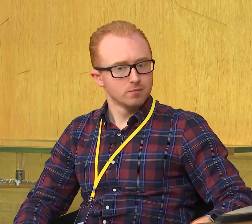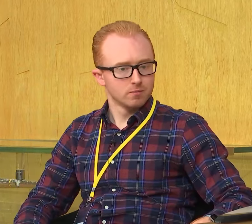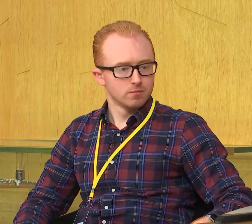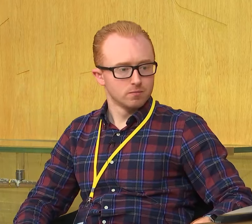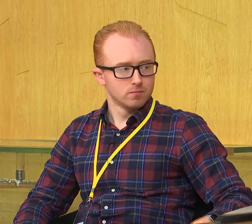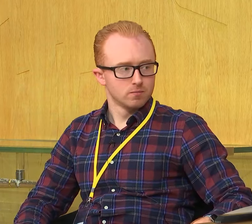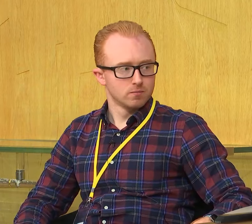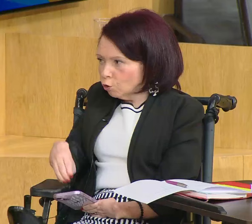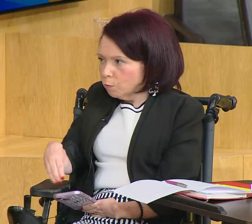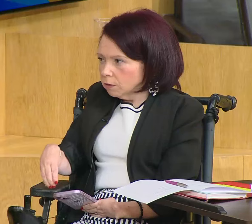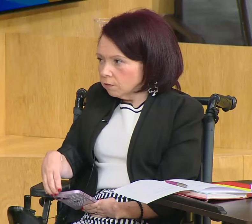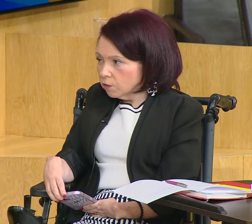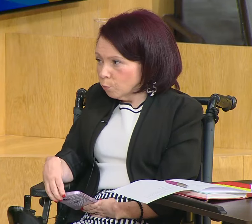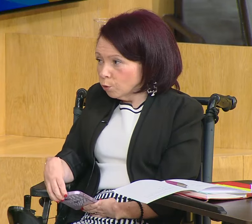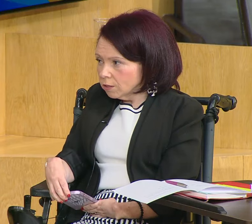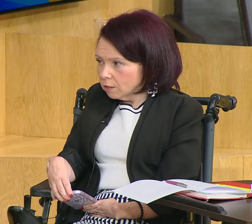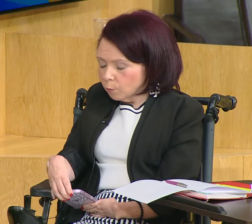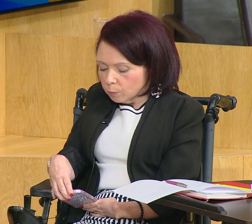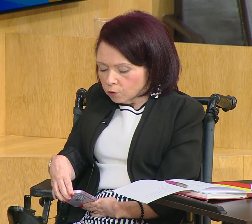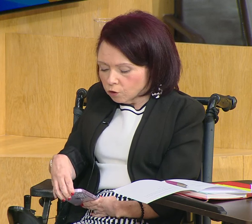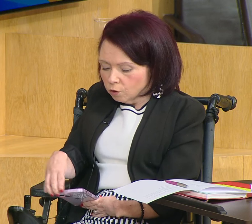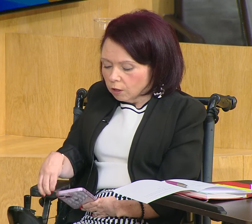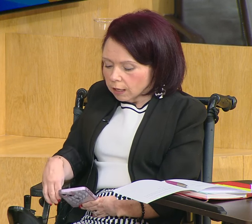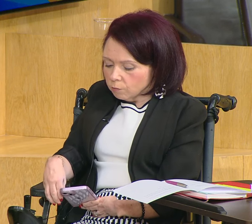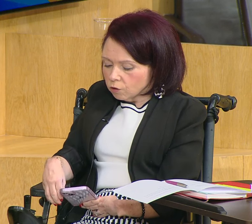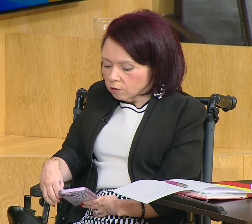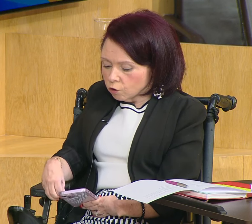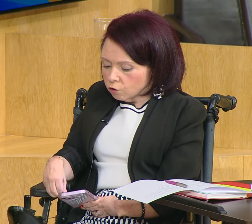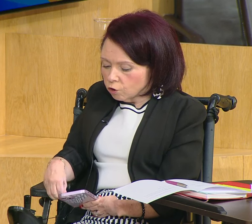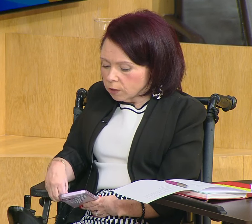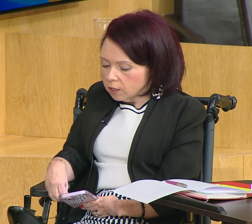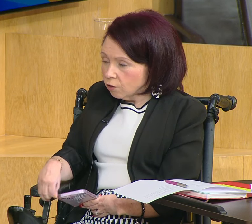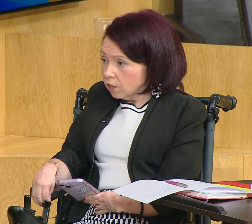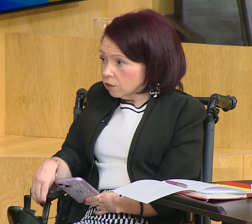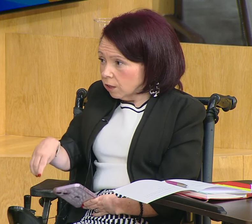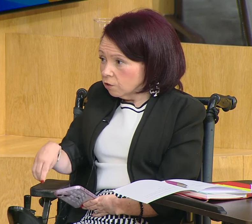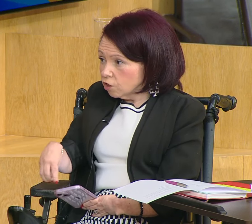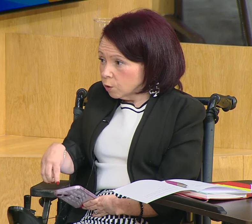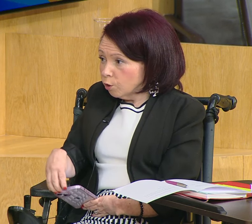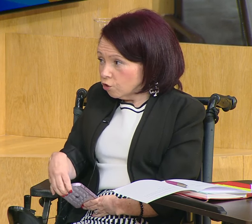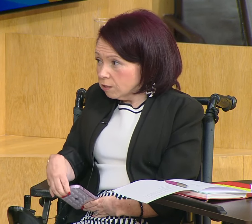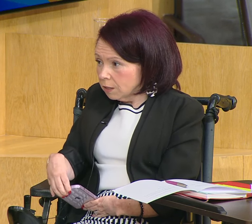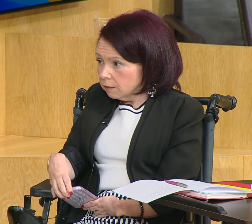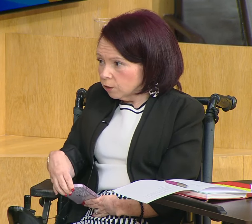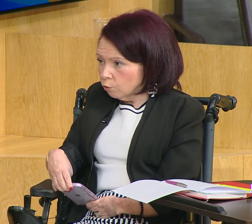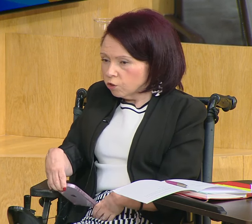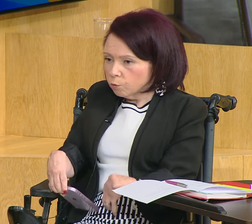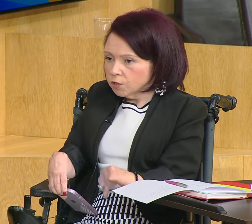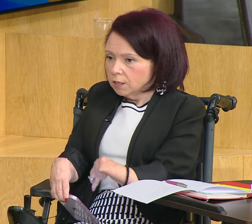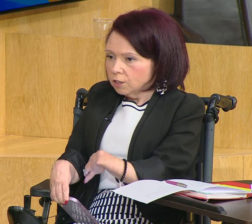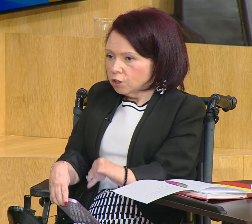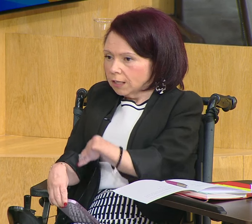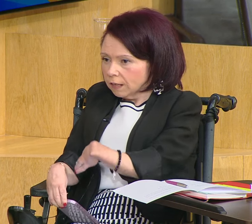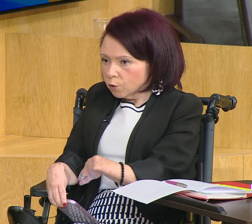development. Yeah, it all cumulatively supports disabled people to do to do what they need to, and actually illustrates the point Tressa made earlier on, which